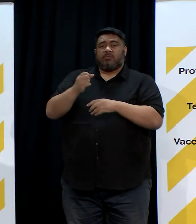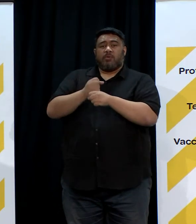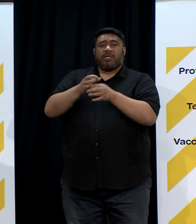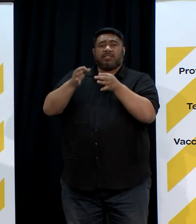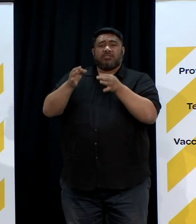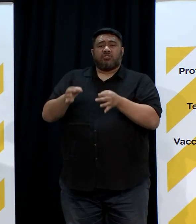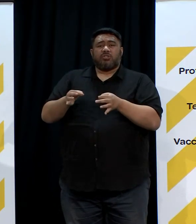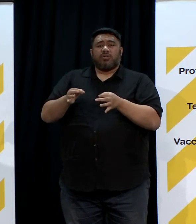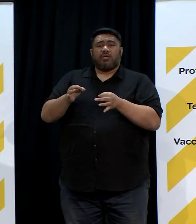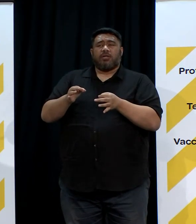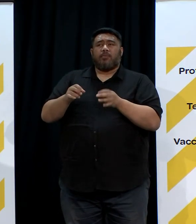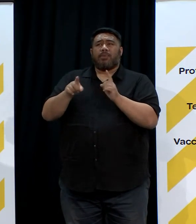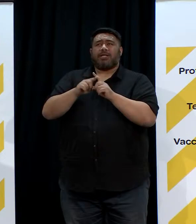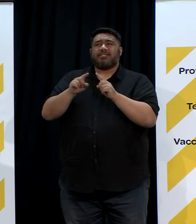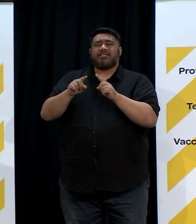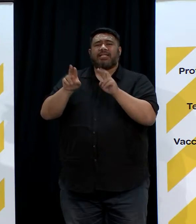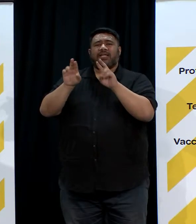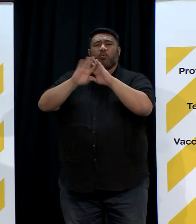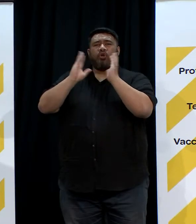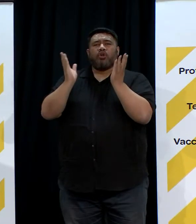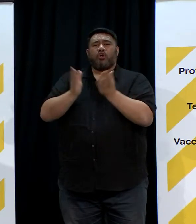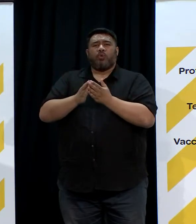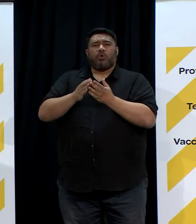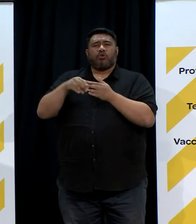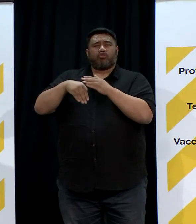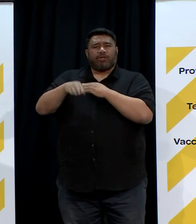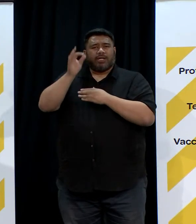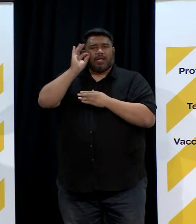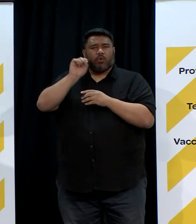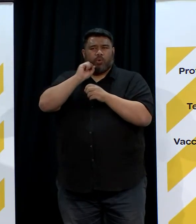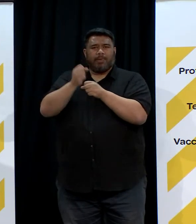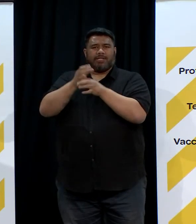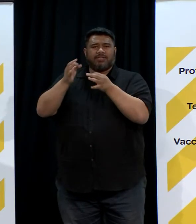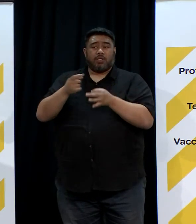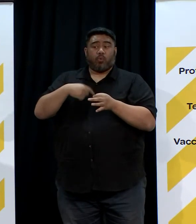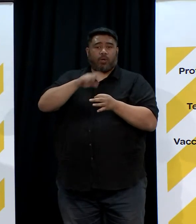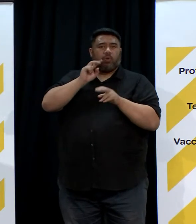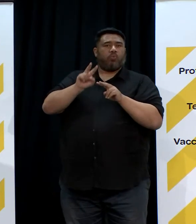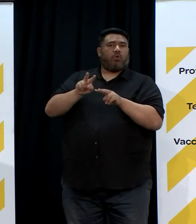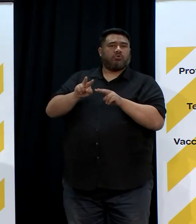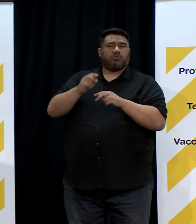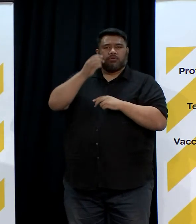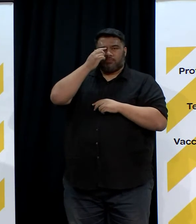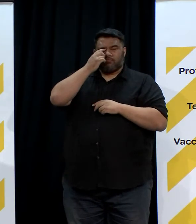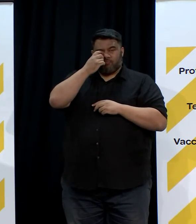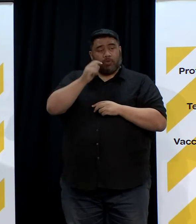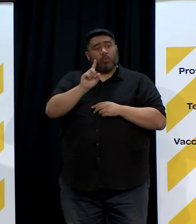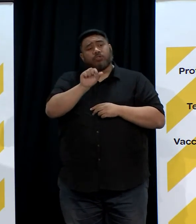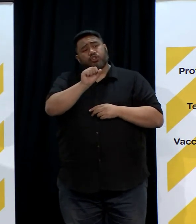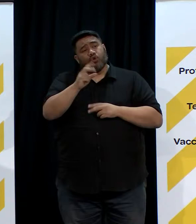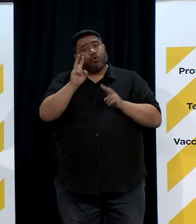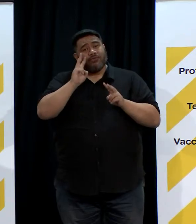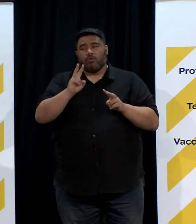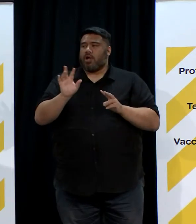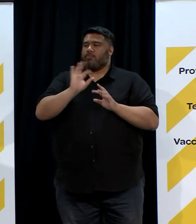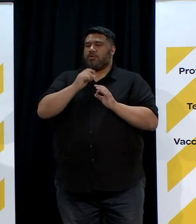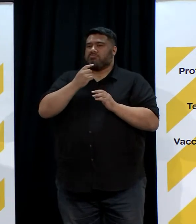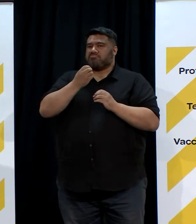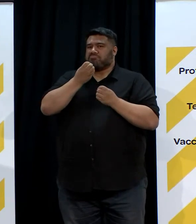International Cricket Council, and we'll follow developments closely over the coming months. I'm not going to venture one